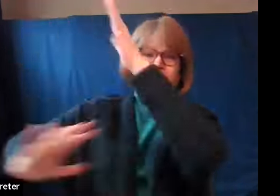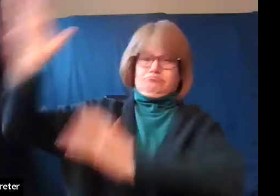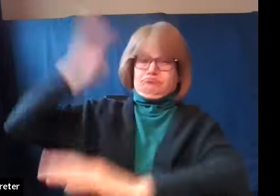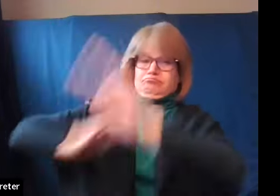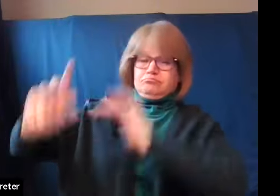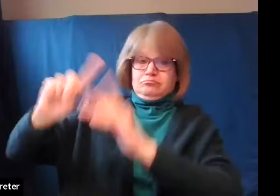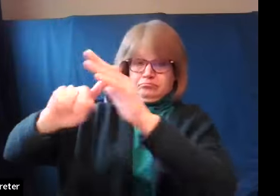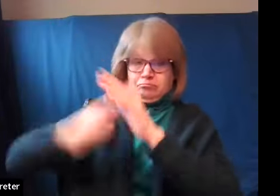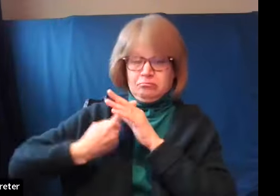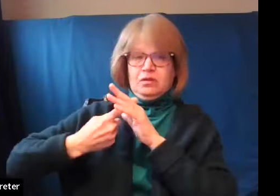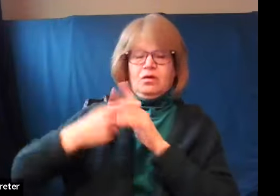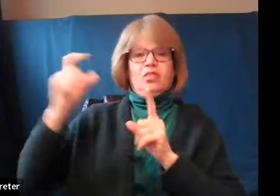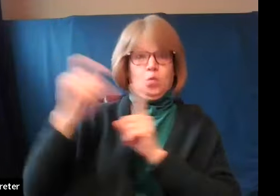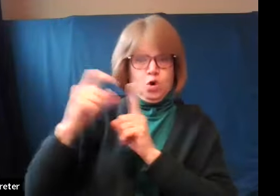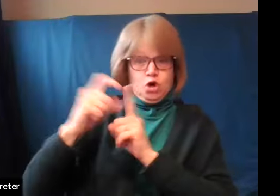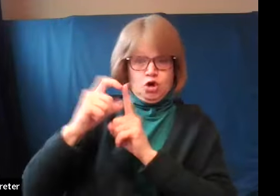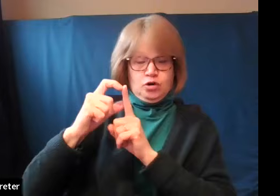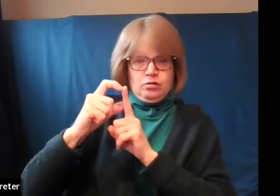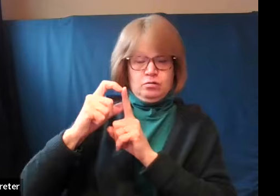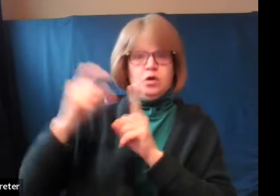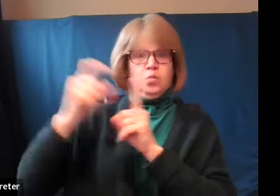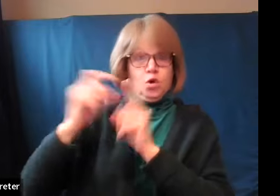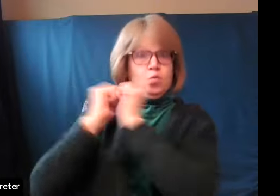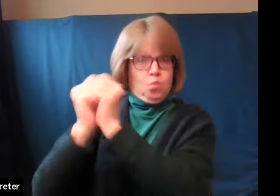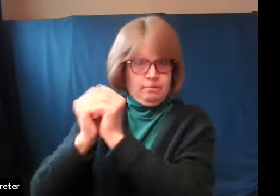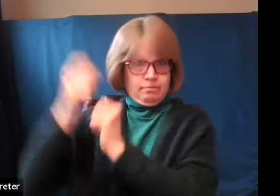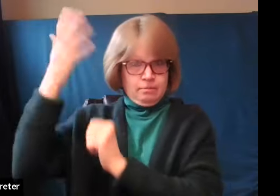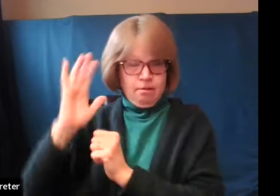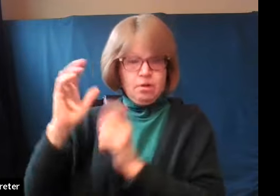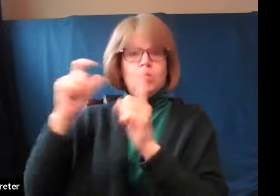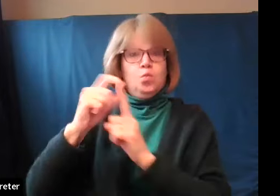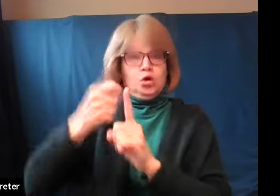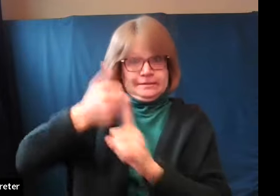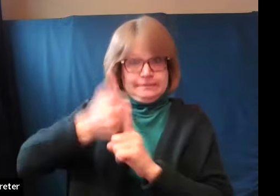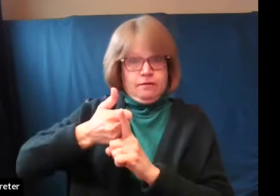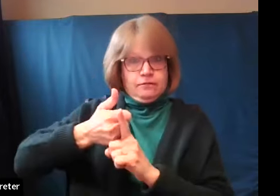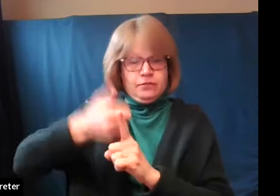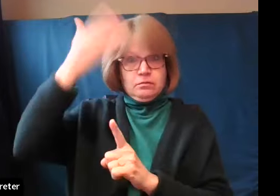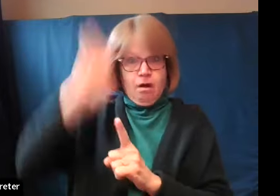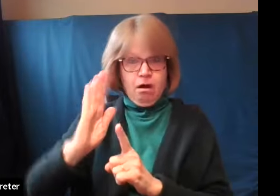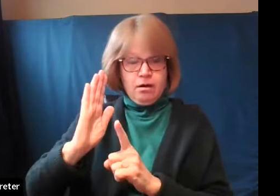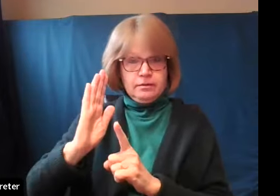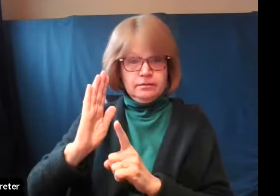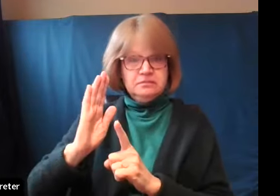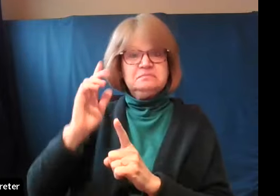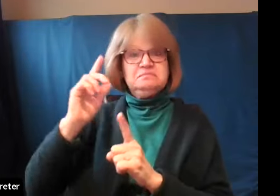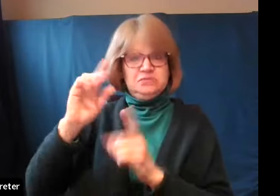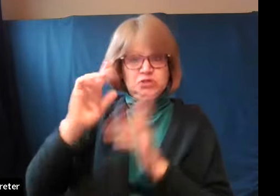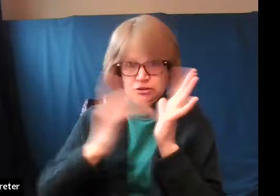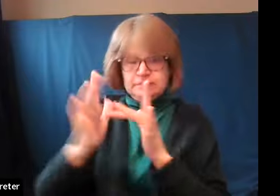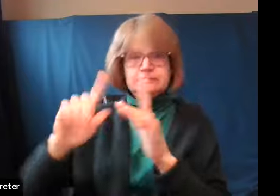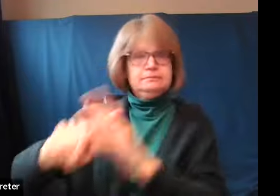In the beginning was the Word, and the Word was with God, and the Word was God. He was in the beginning with